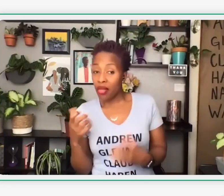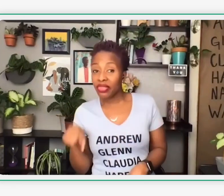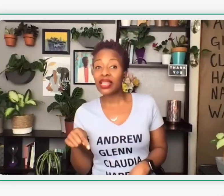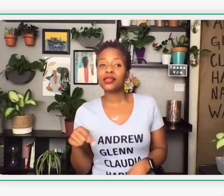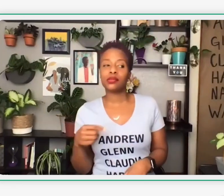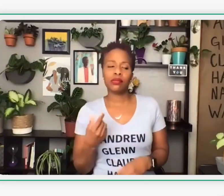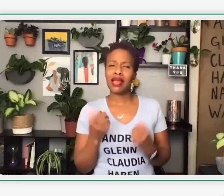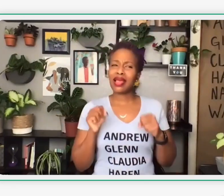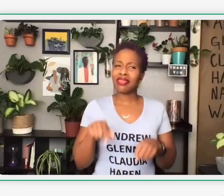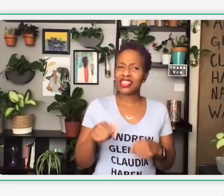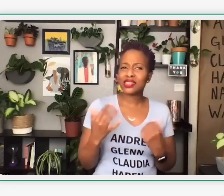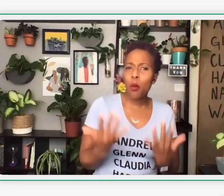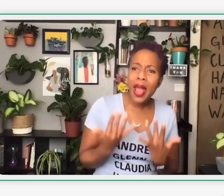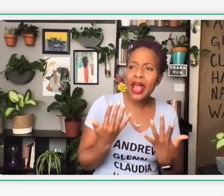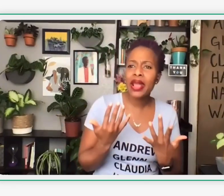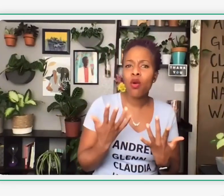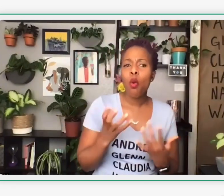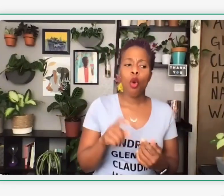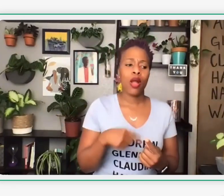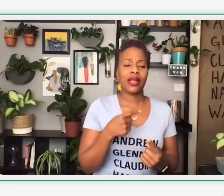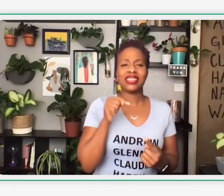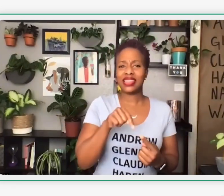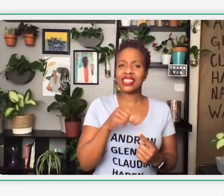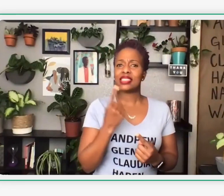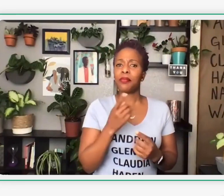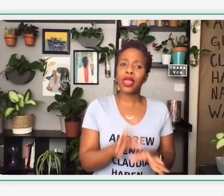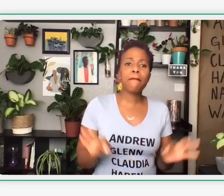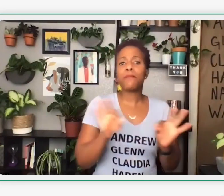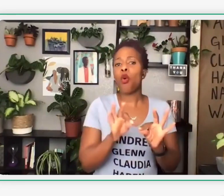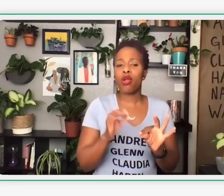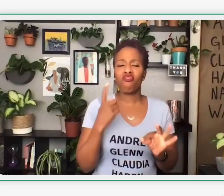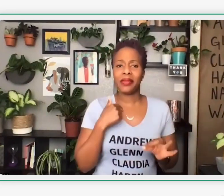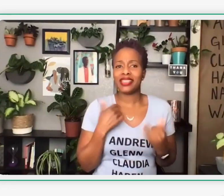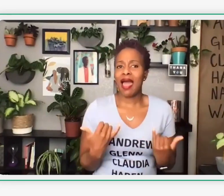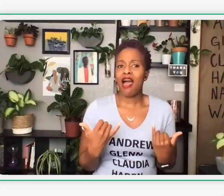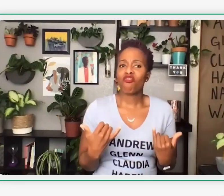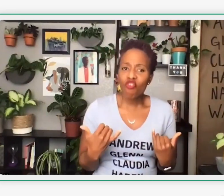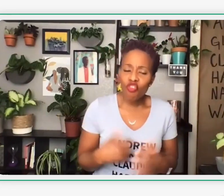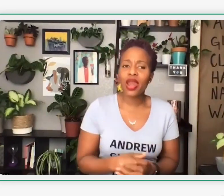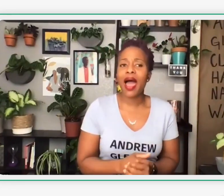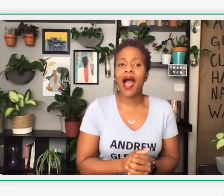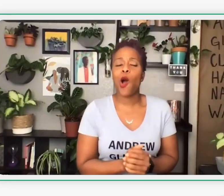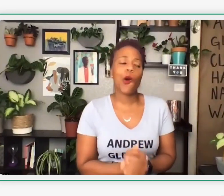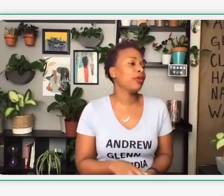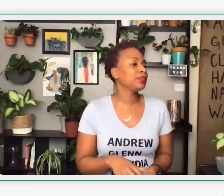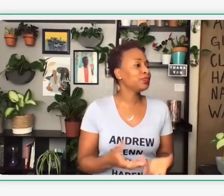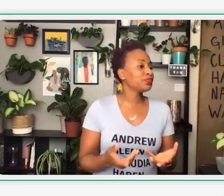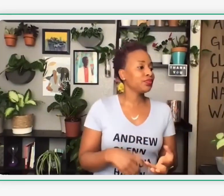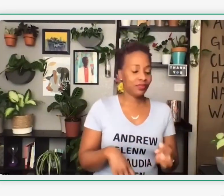really need this item? Could I wait for this? Or do I just want it? Is it important for me to have this